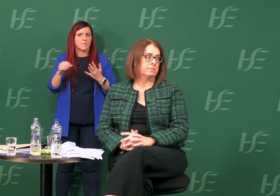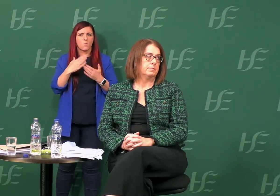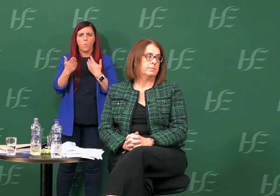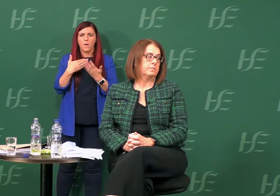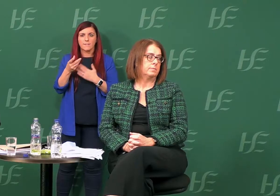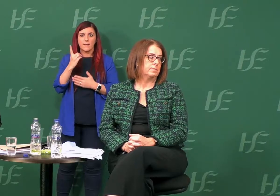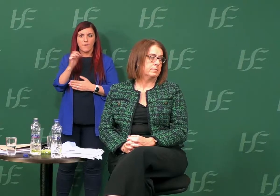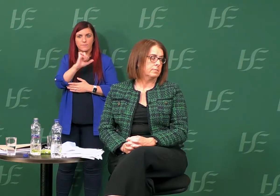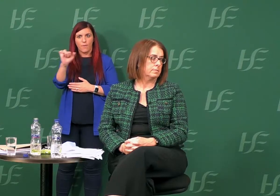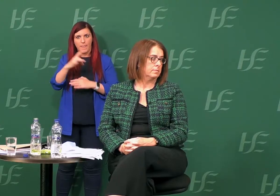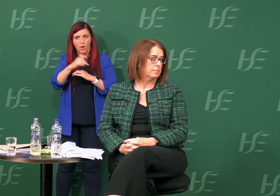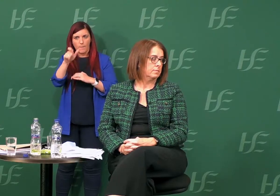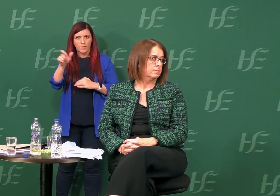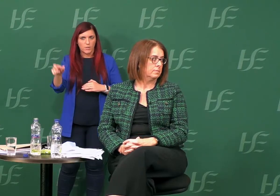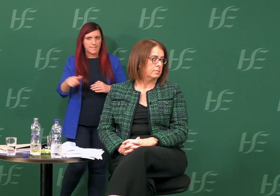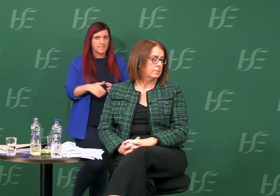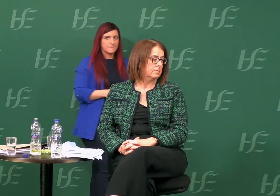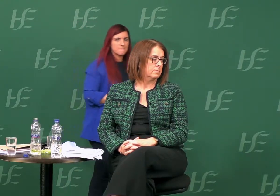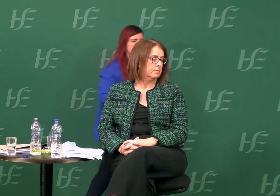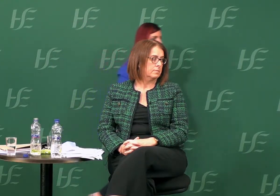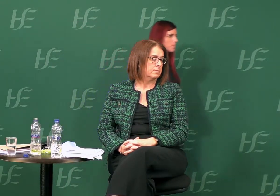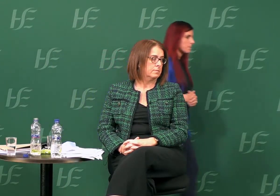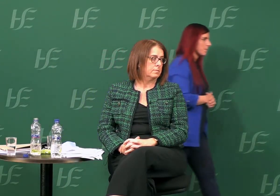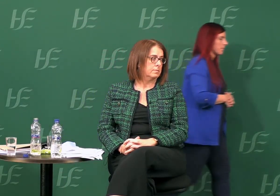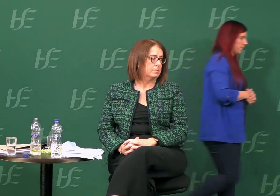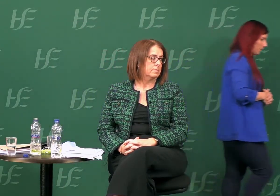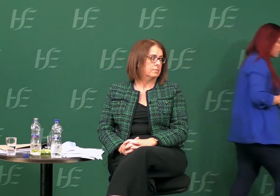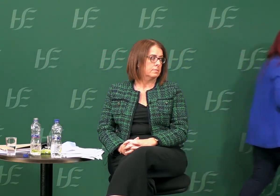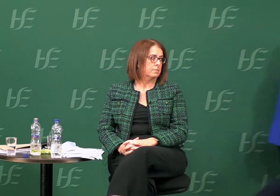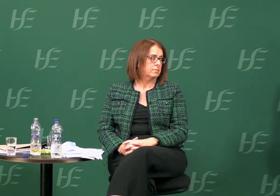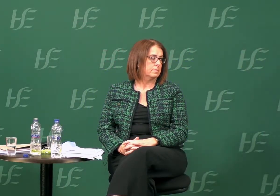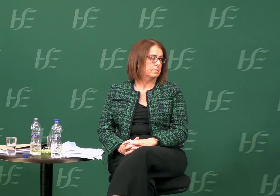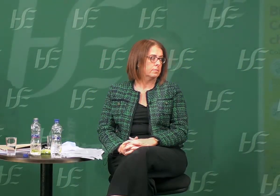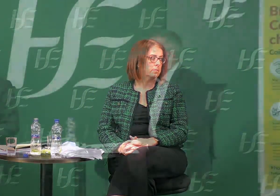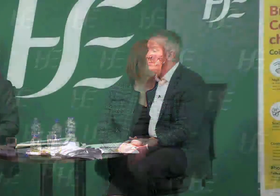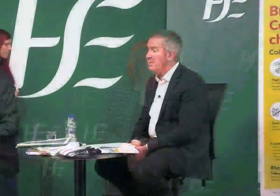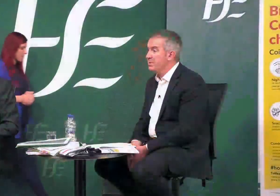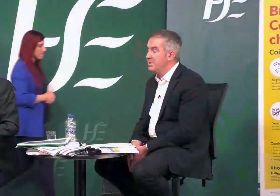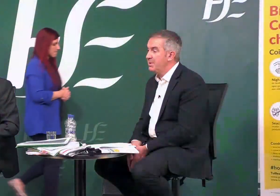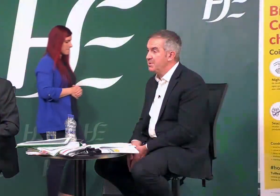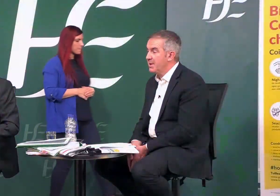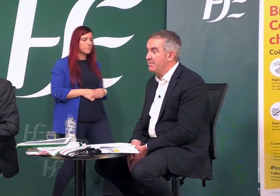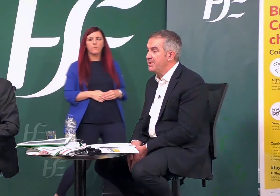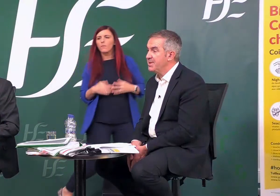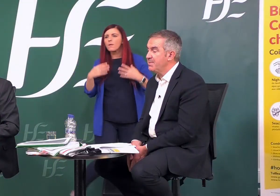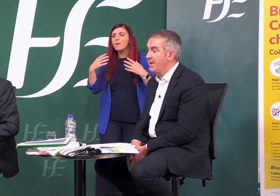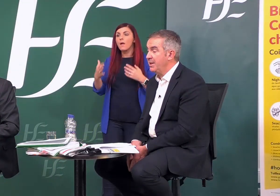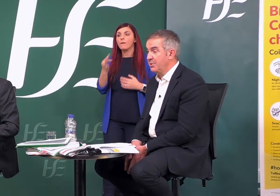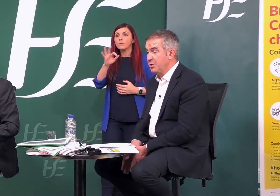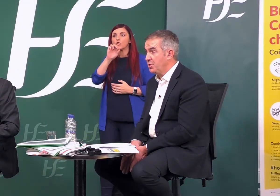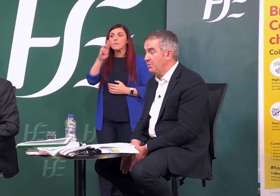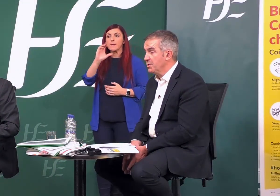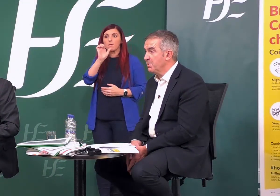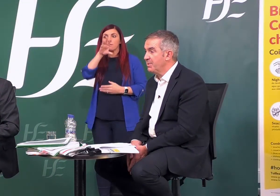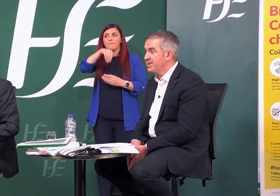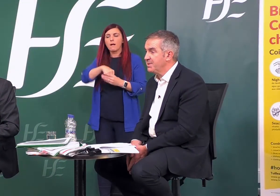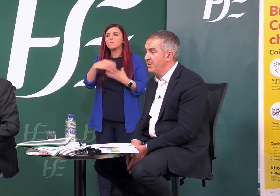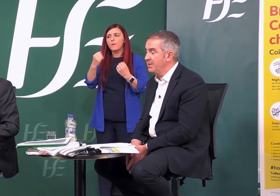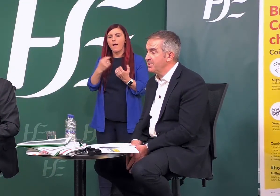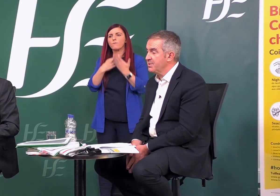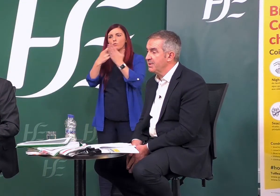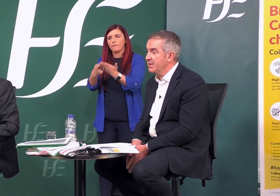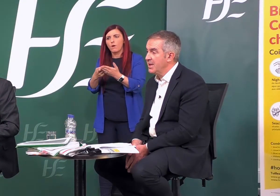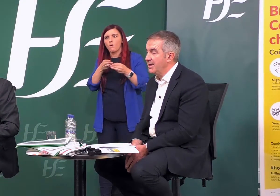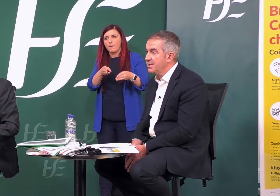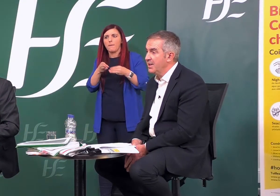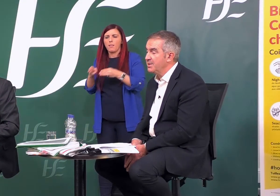for their patients? Previously, and we'll do this time, as we have a referral pathway for people where GPs who aren't participating, and there's a huge number